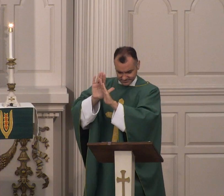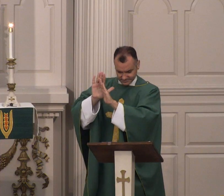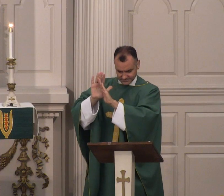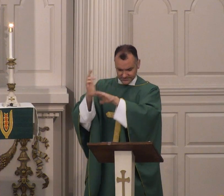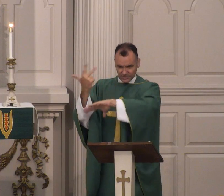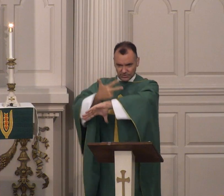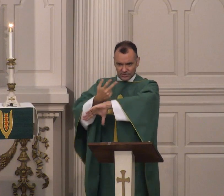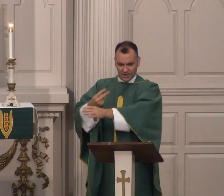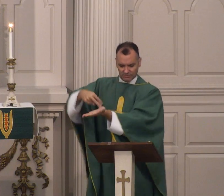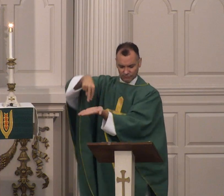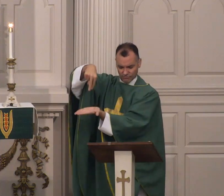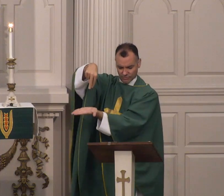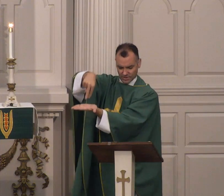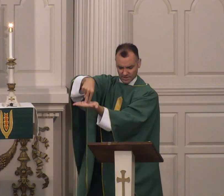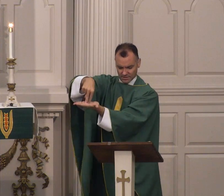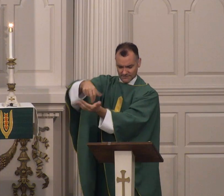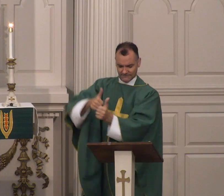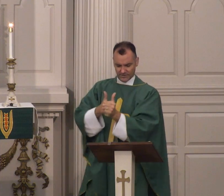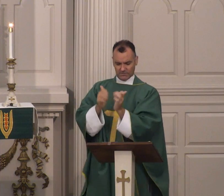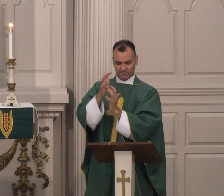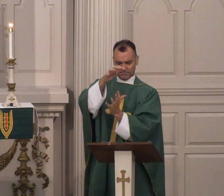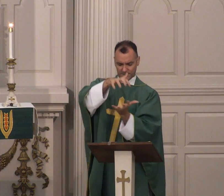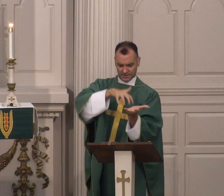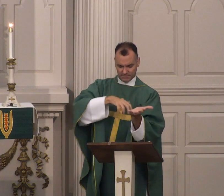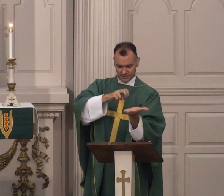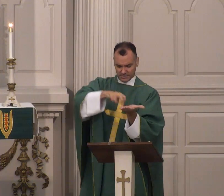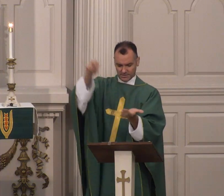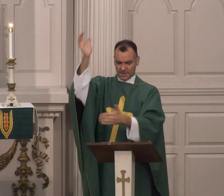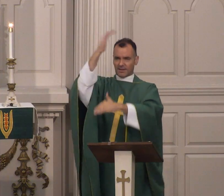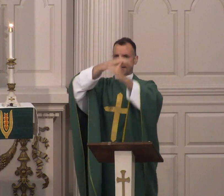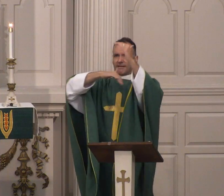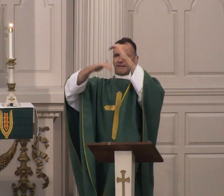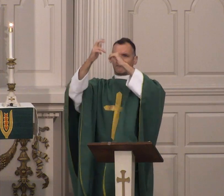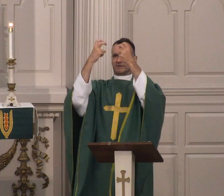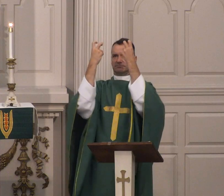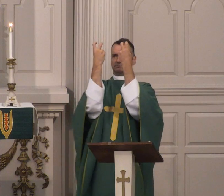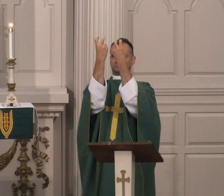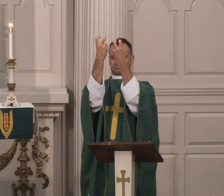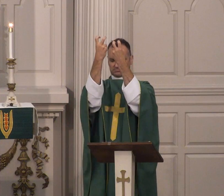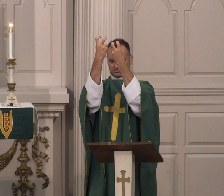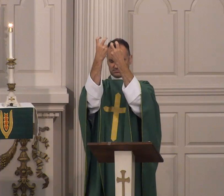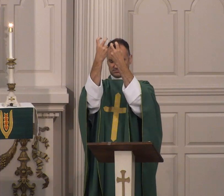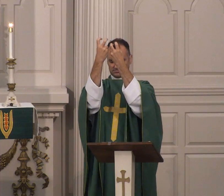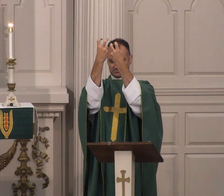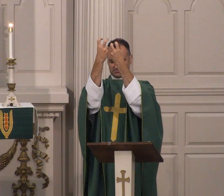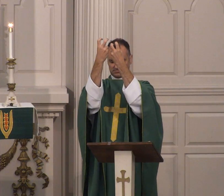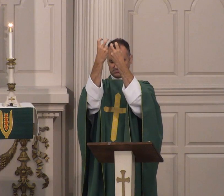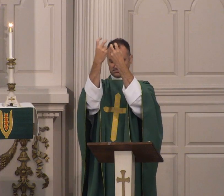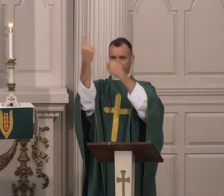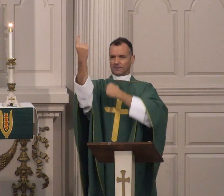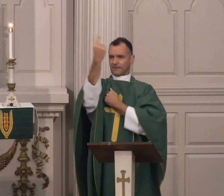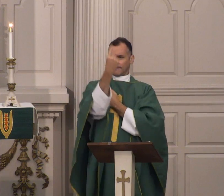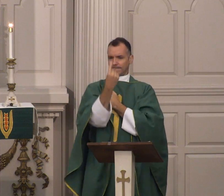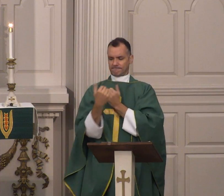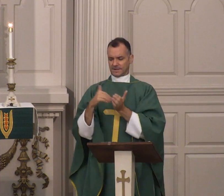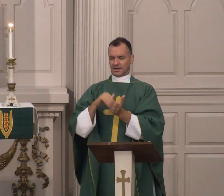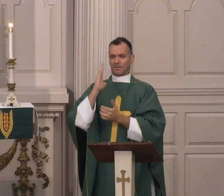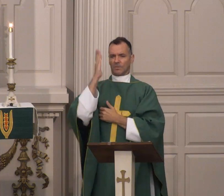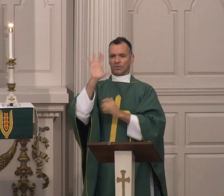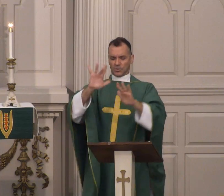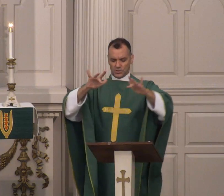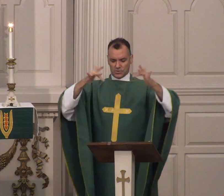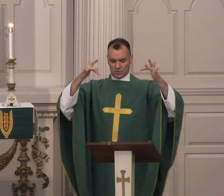dead, and his kingdom will have no end. I believe in the Holy Spirit, the Lord, the giver of life,